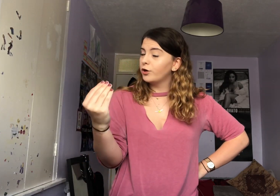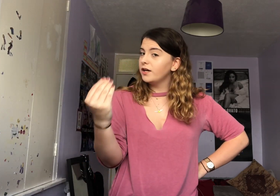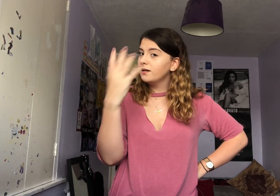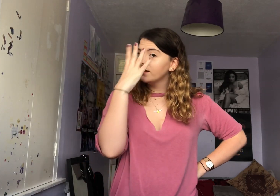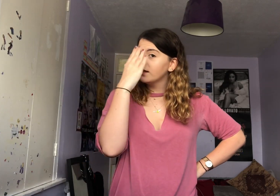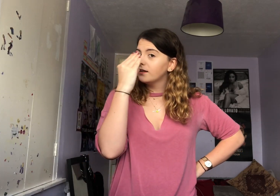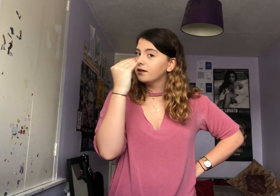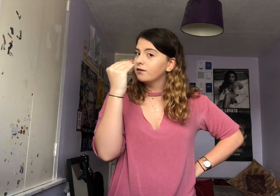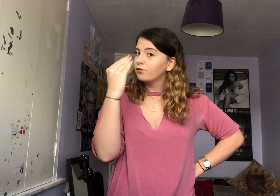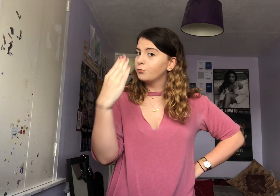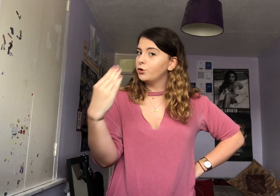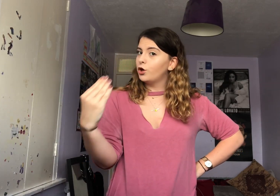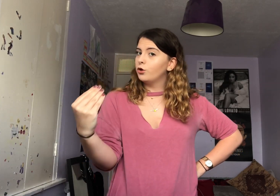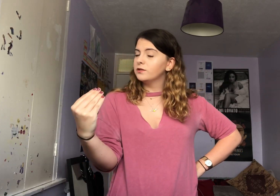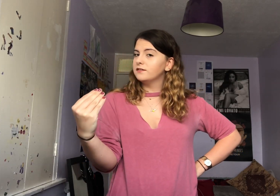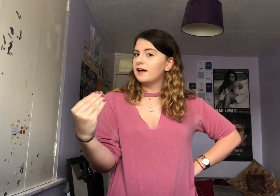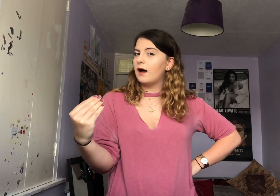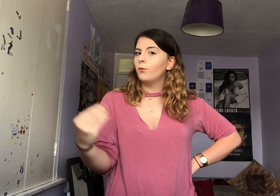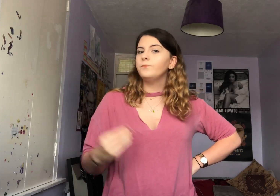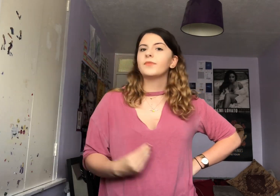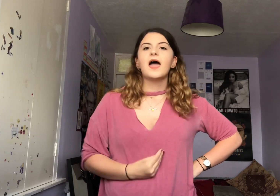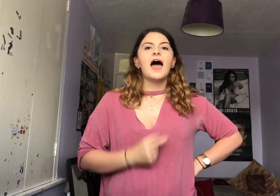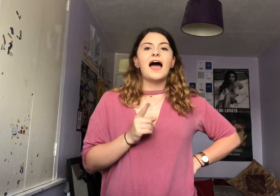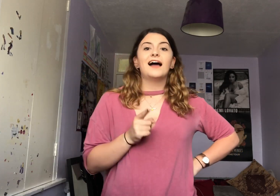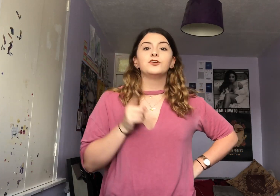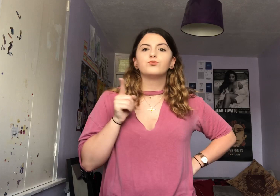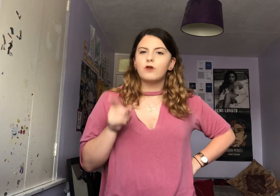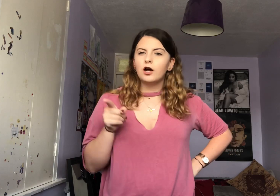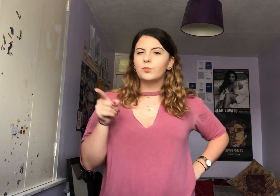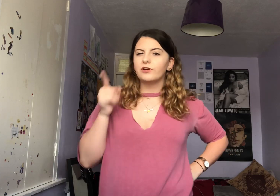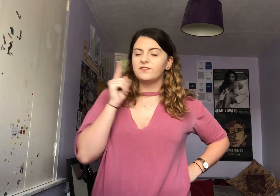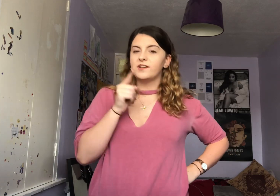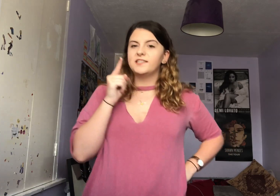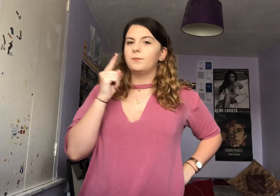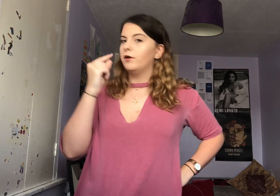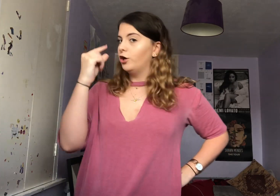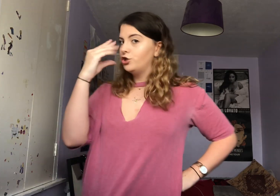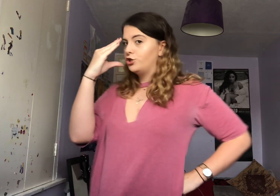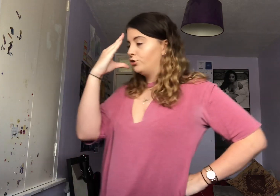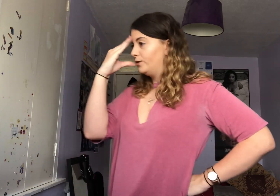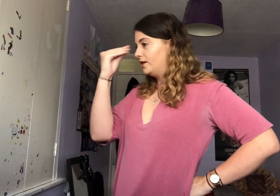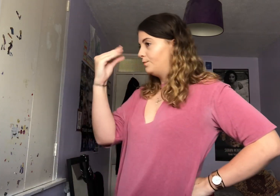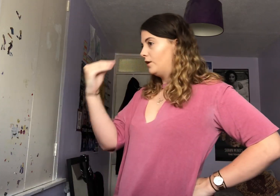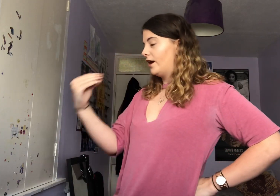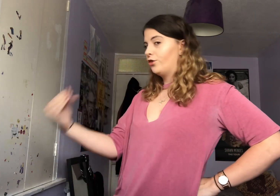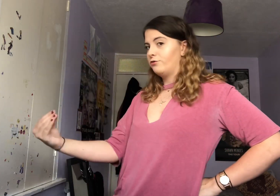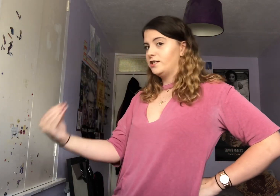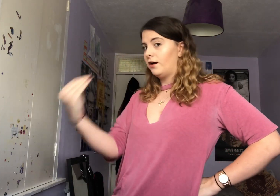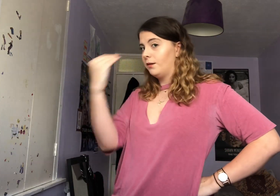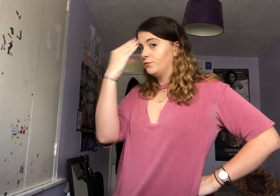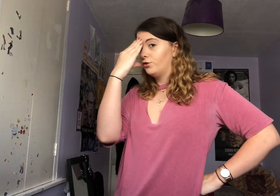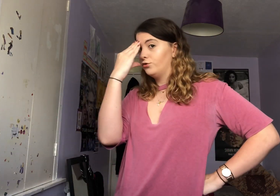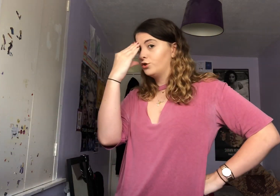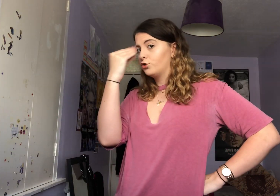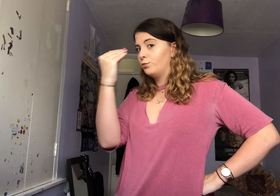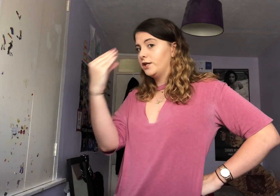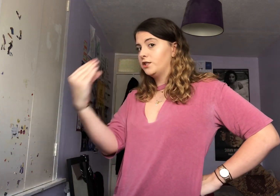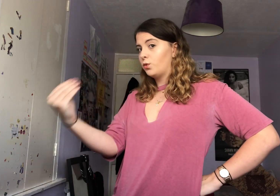strawberry from your nose and down. And raspberry is very similar. You just do this, but like 3 times. So strawberry is